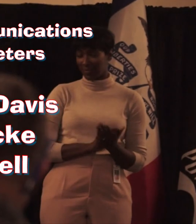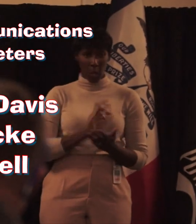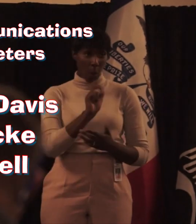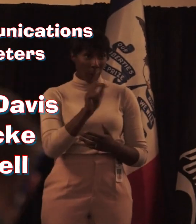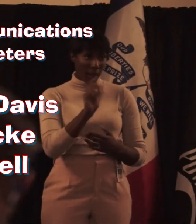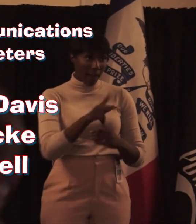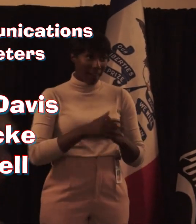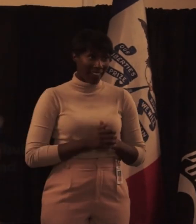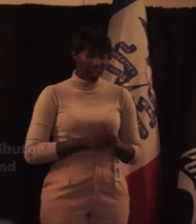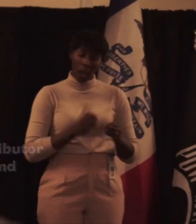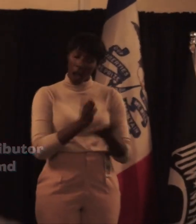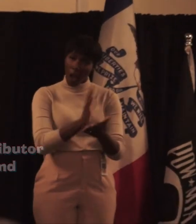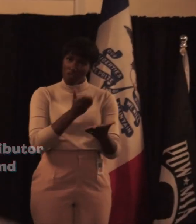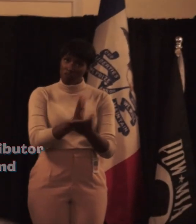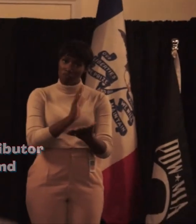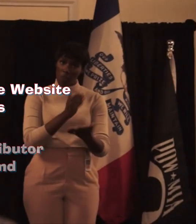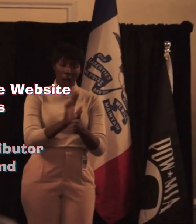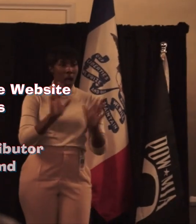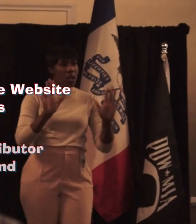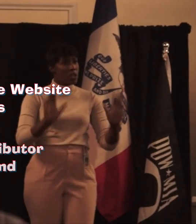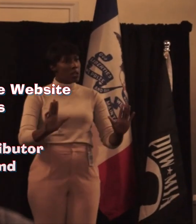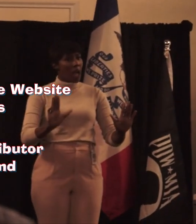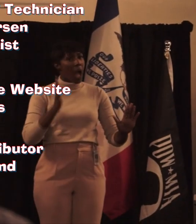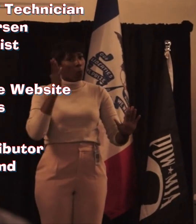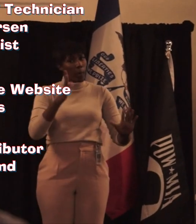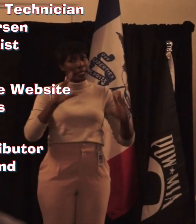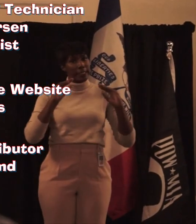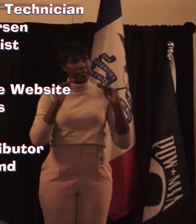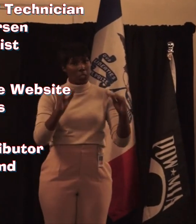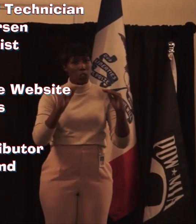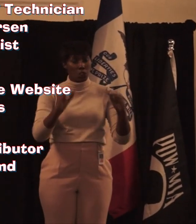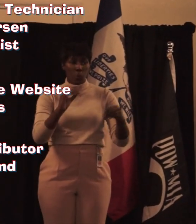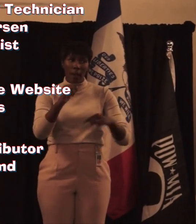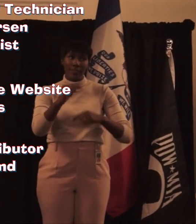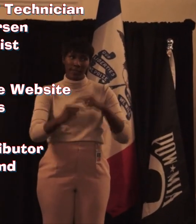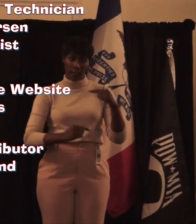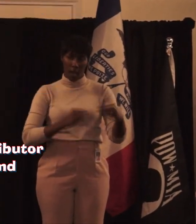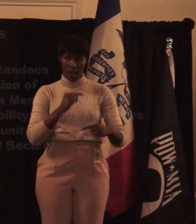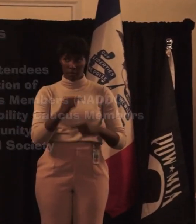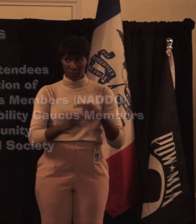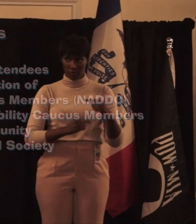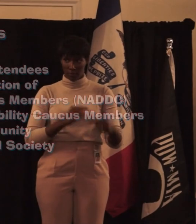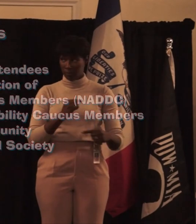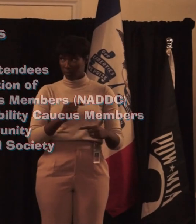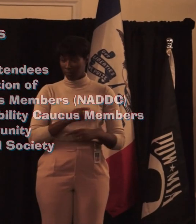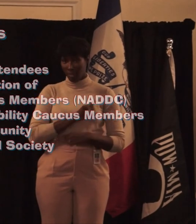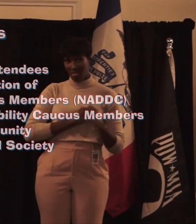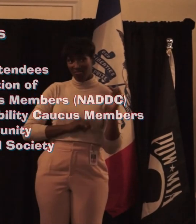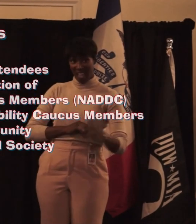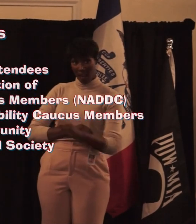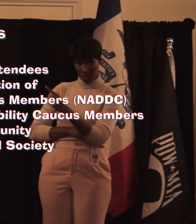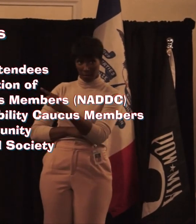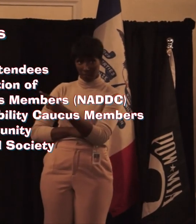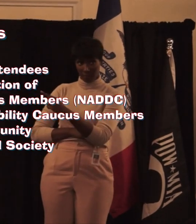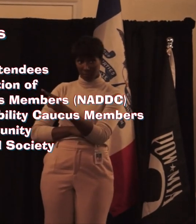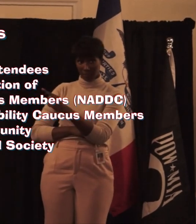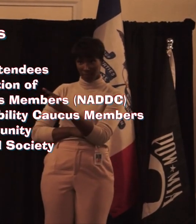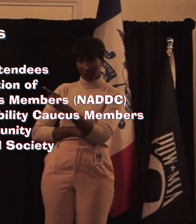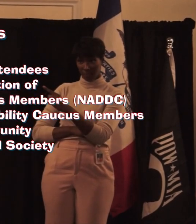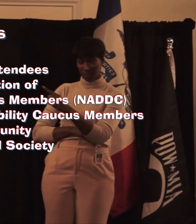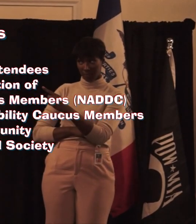Okay, all right, I'm going to teach you a sign. It's this one.